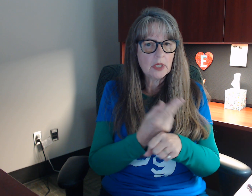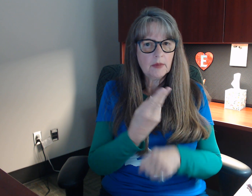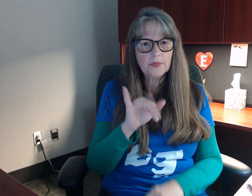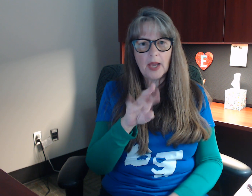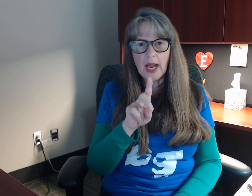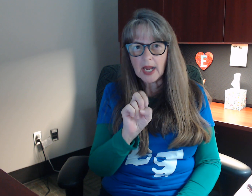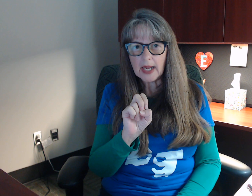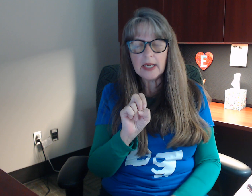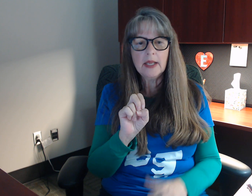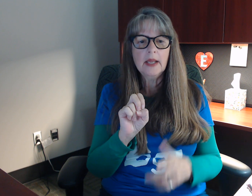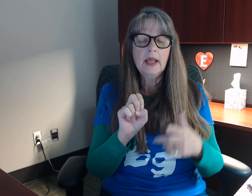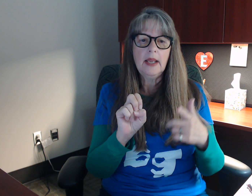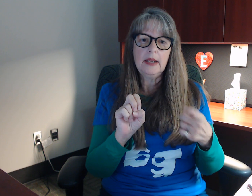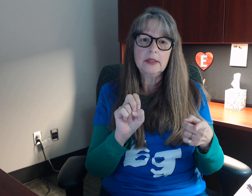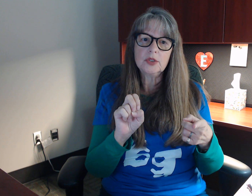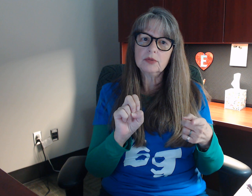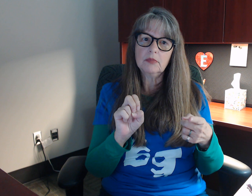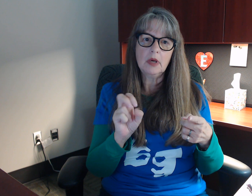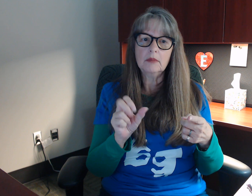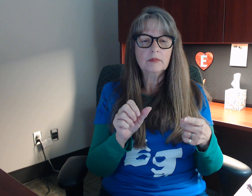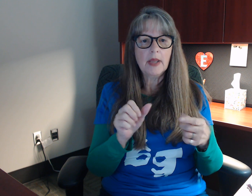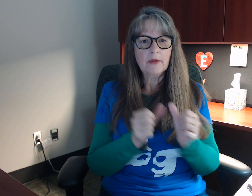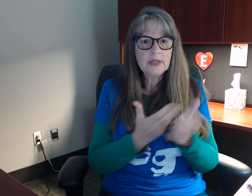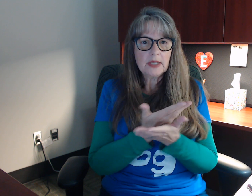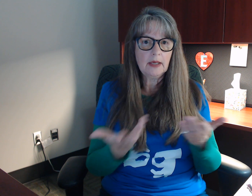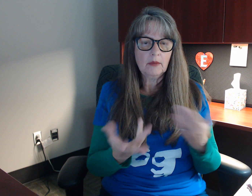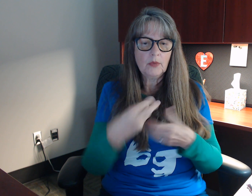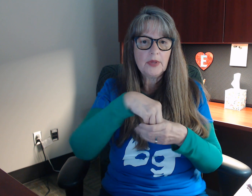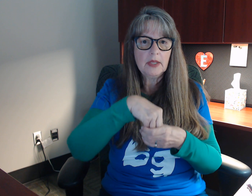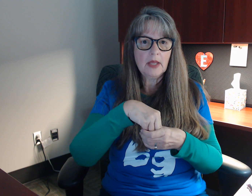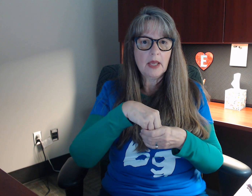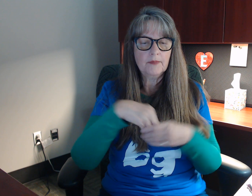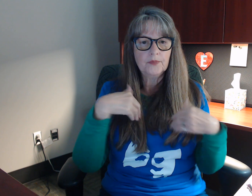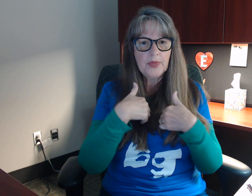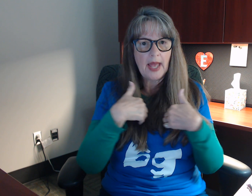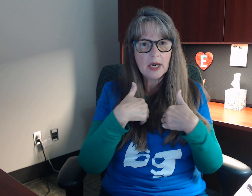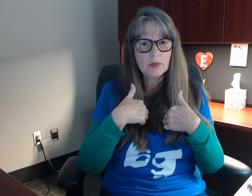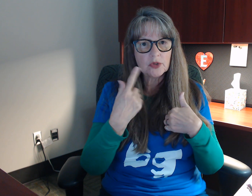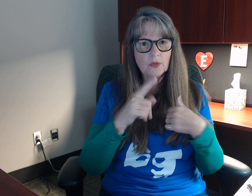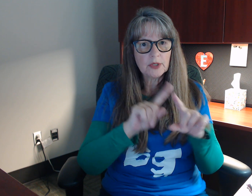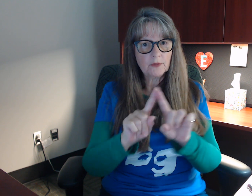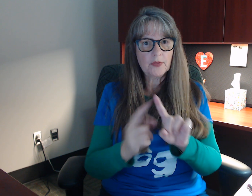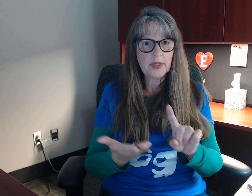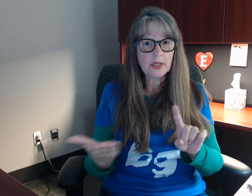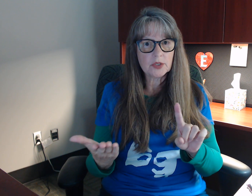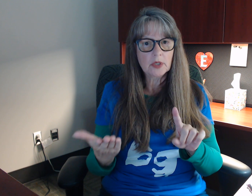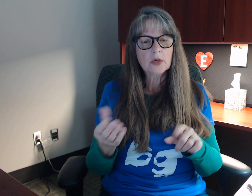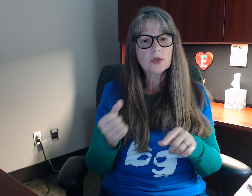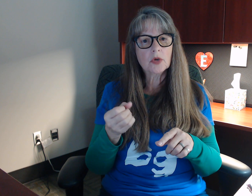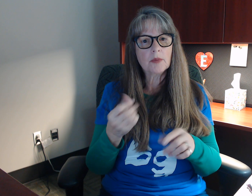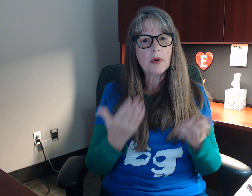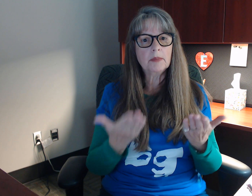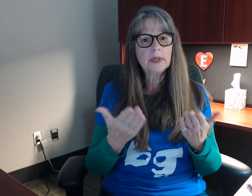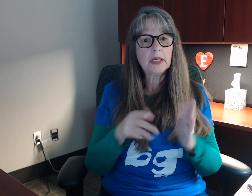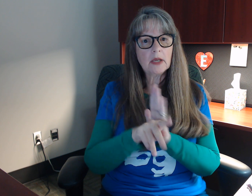the hide and everything within the animals for different things. So they probably killed